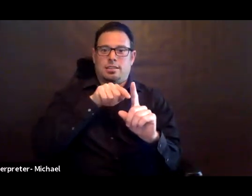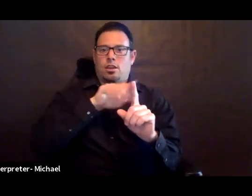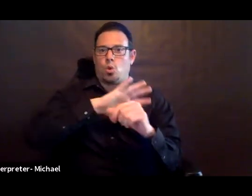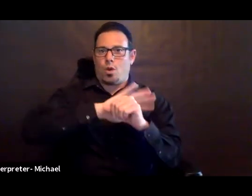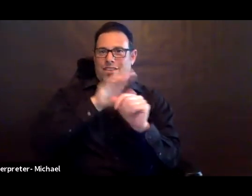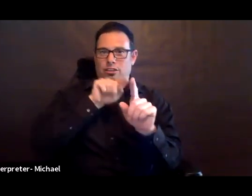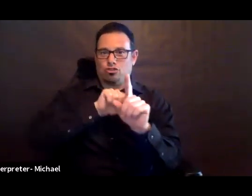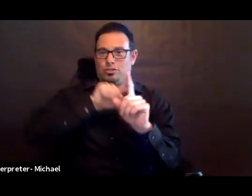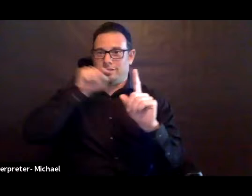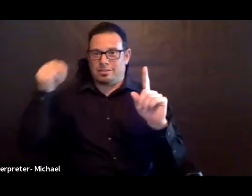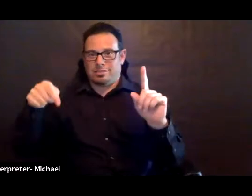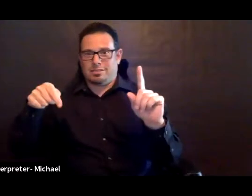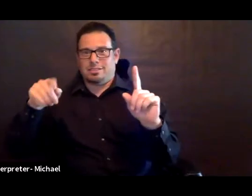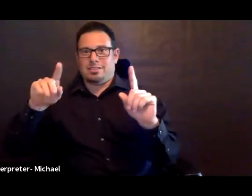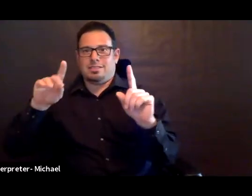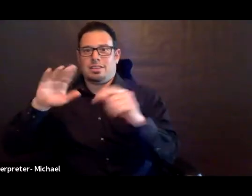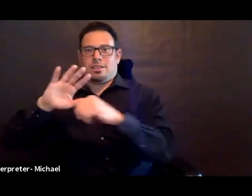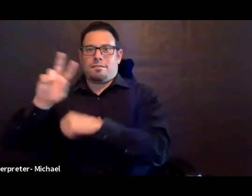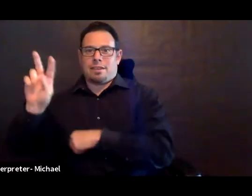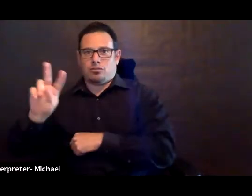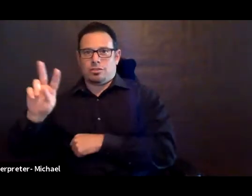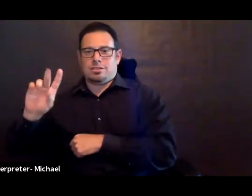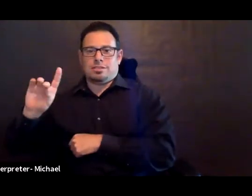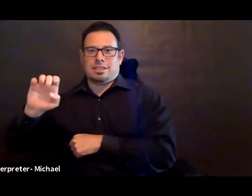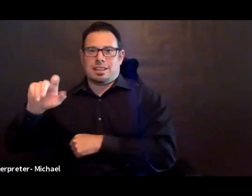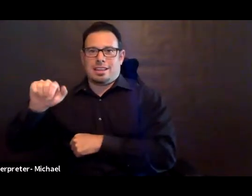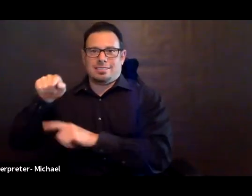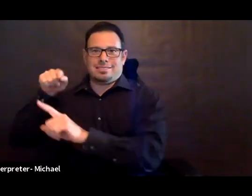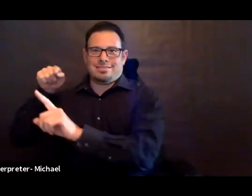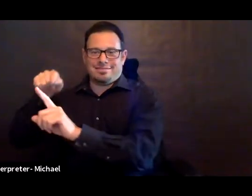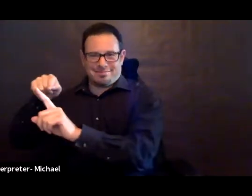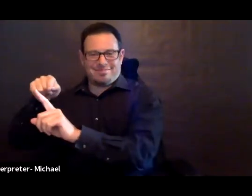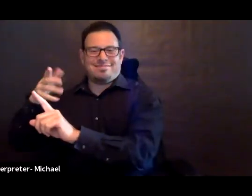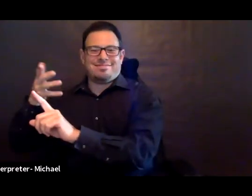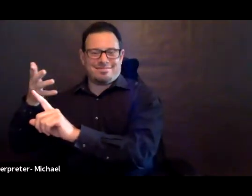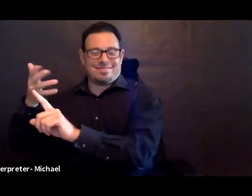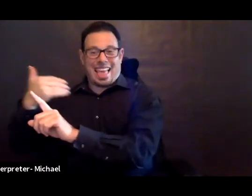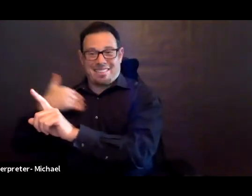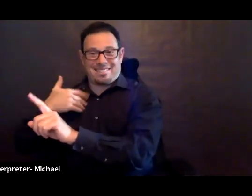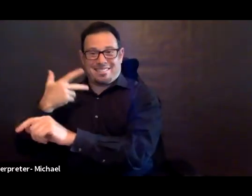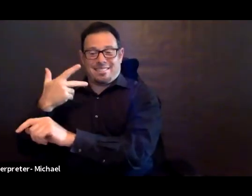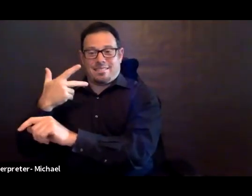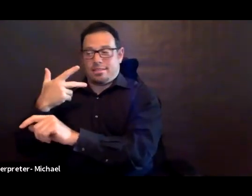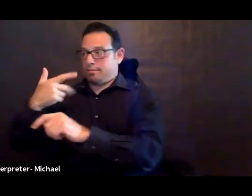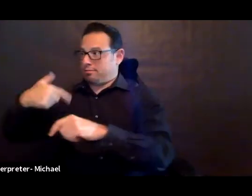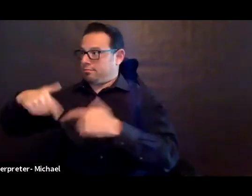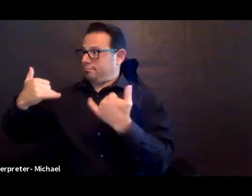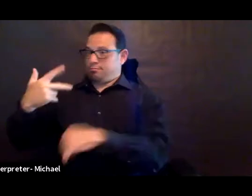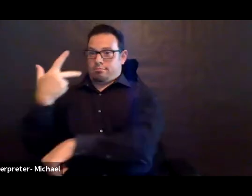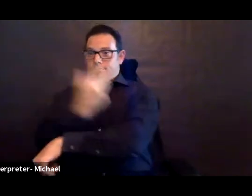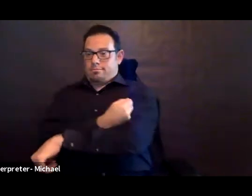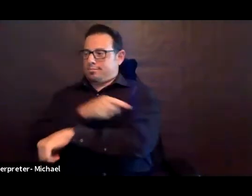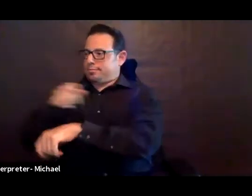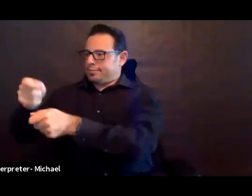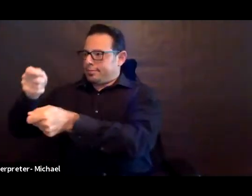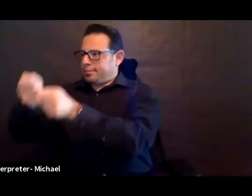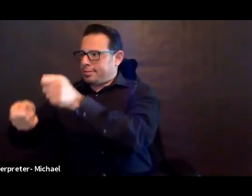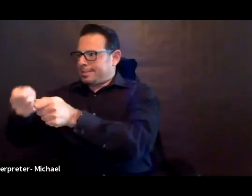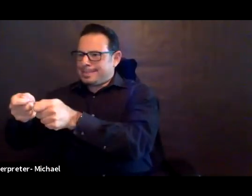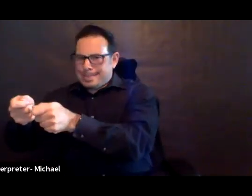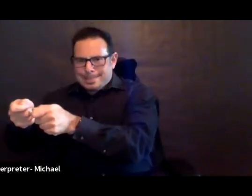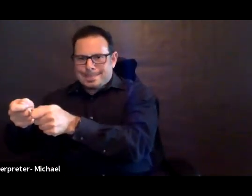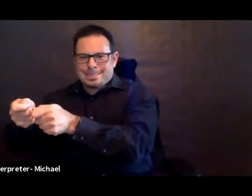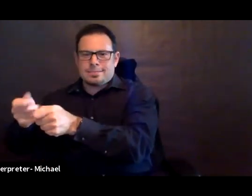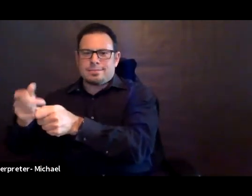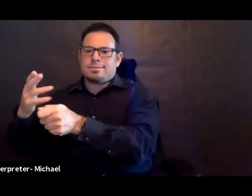could potentially in the future be more troublesome than what we've even seen so far. And certainly one of the biggest challenges that we